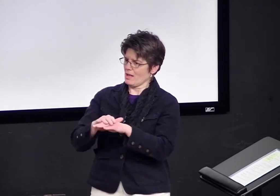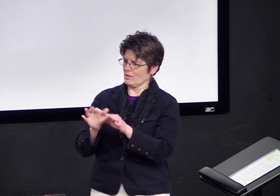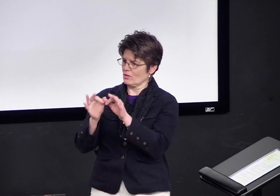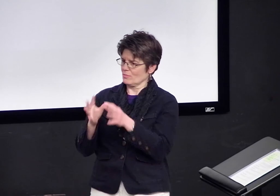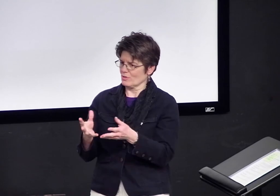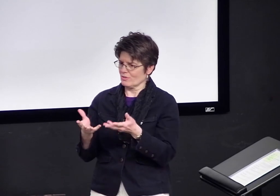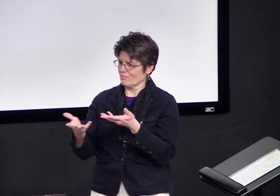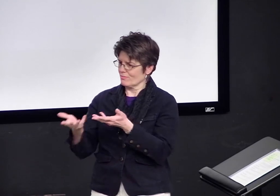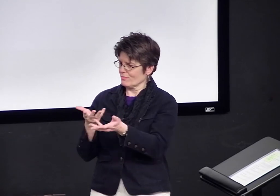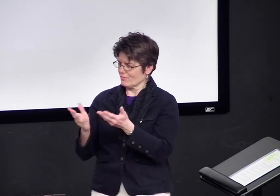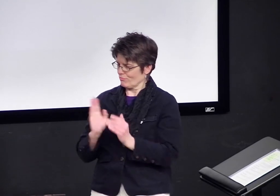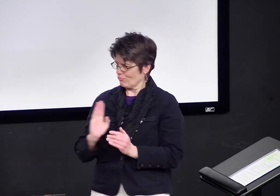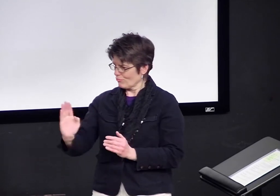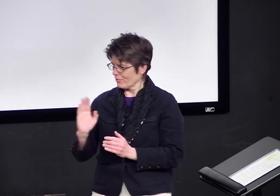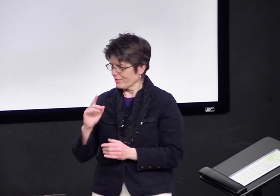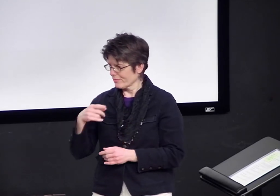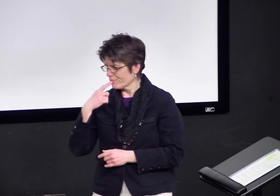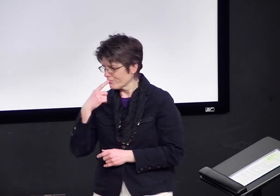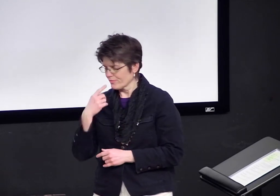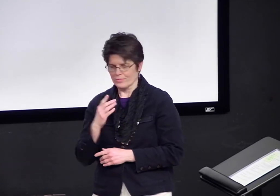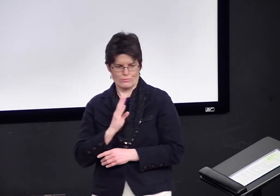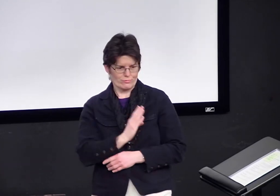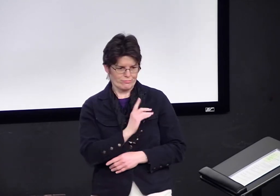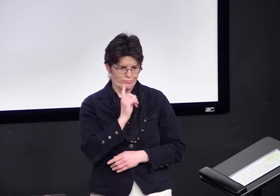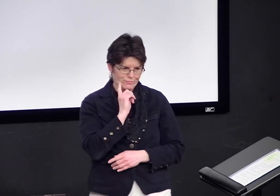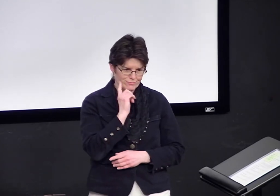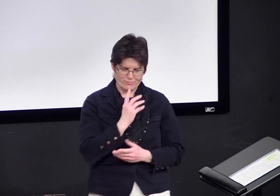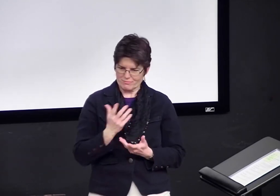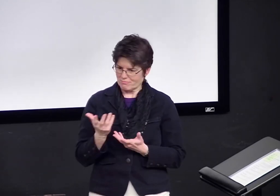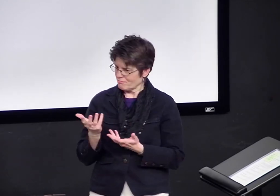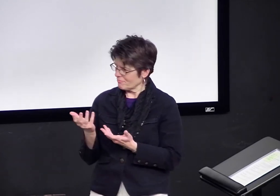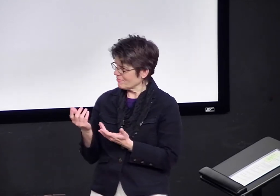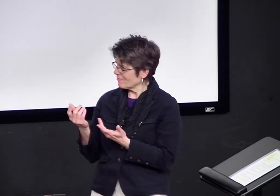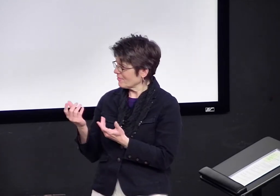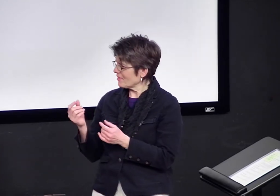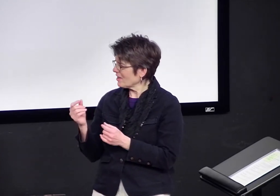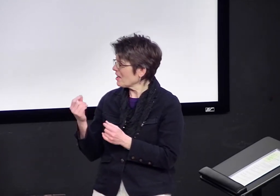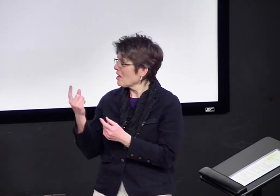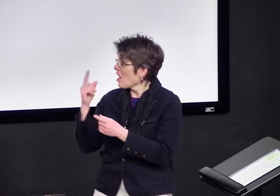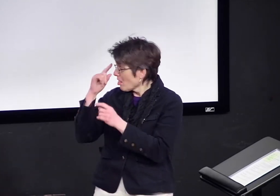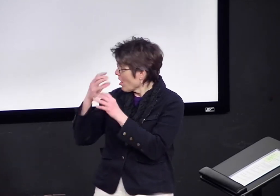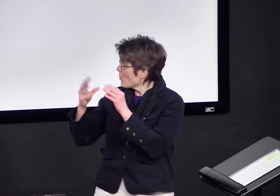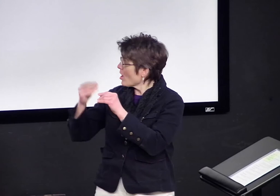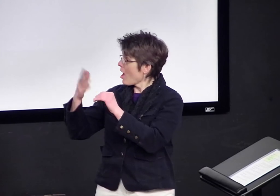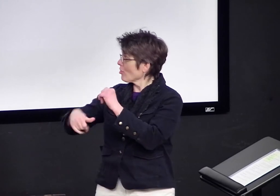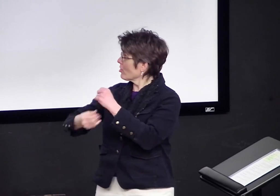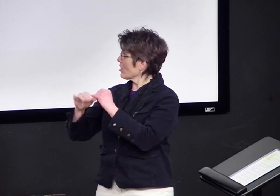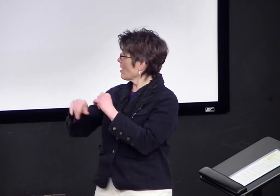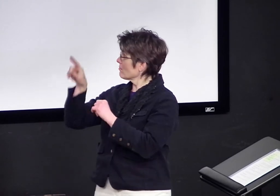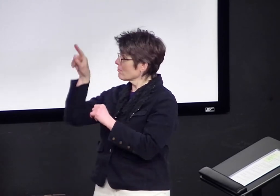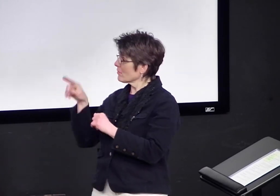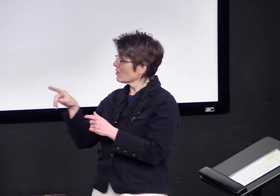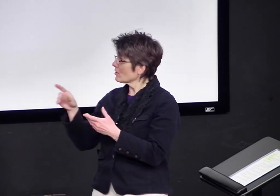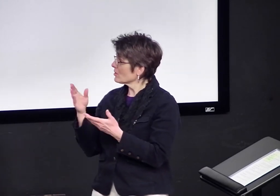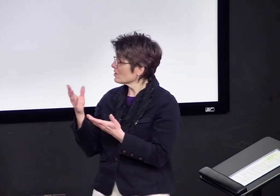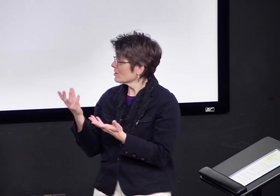of how VRS technologies impact the VRS interpreted environment,